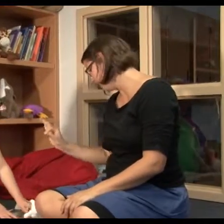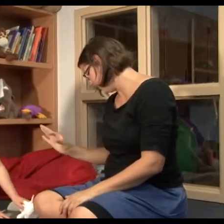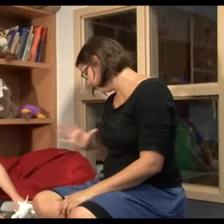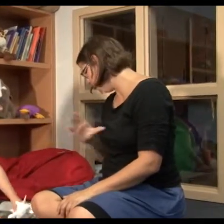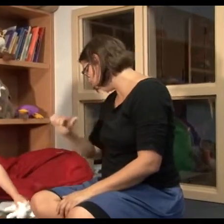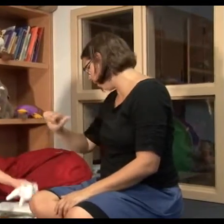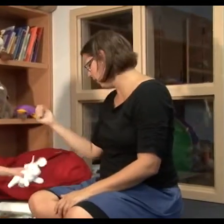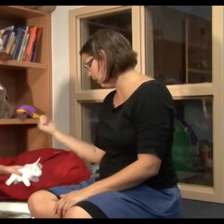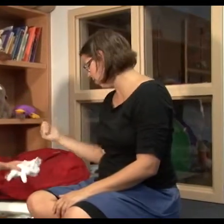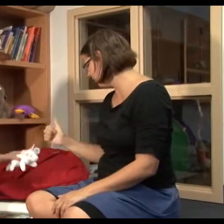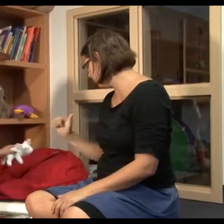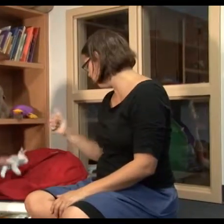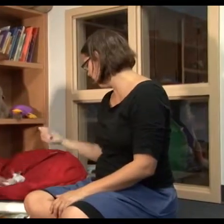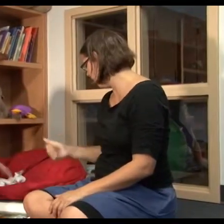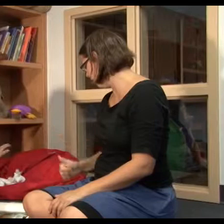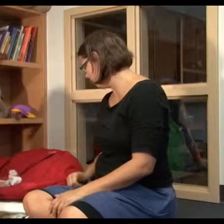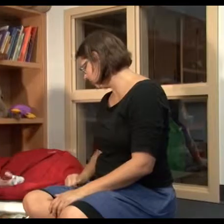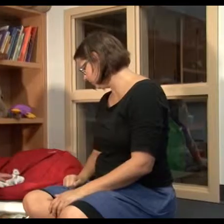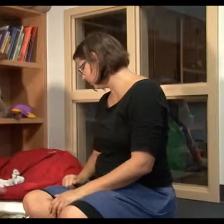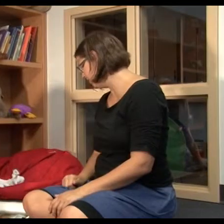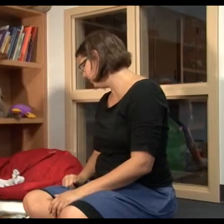yes. Mm-hmm. What else?